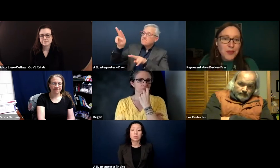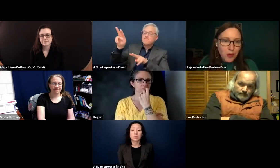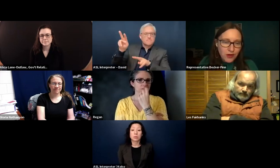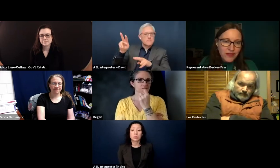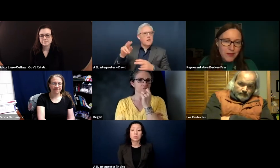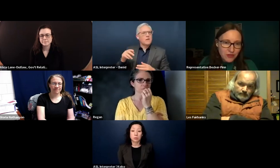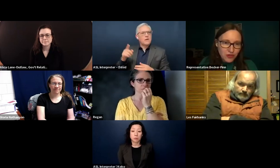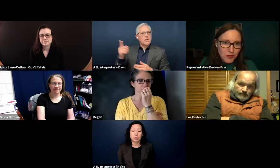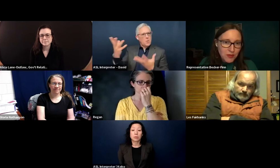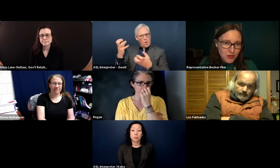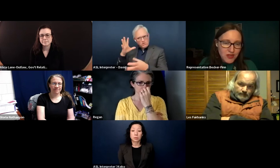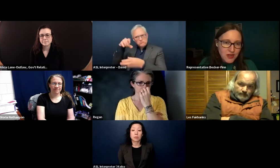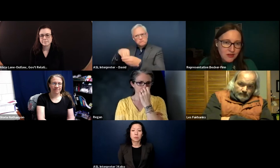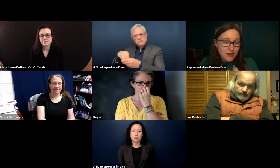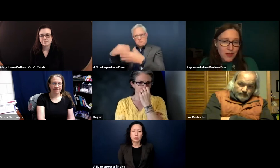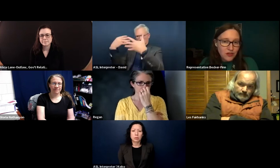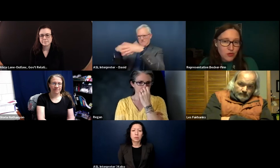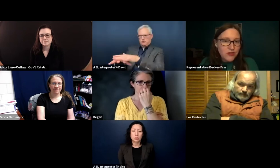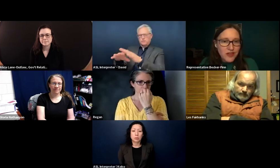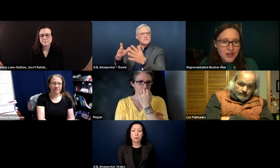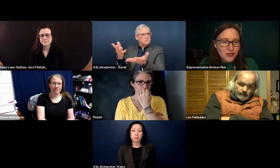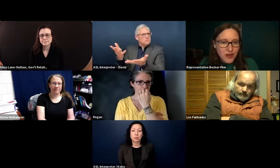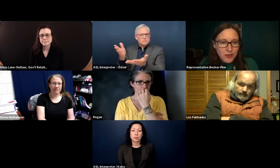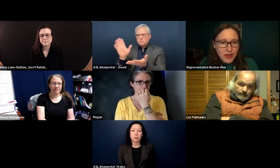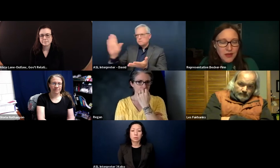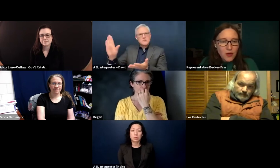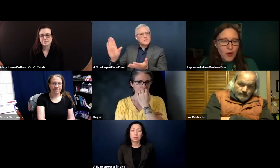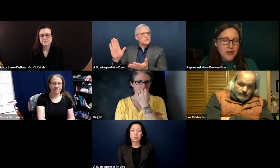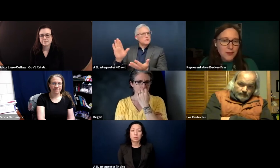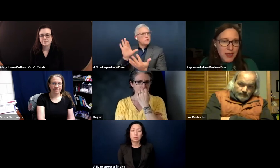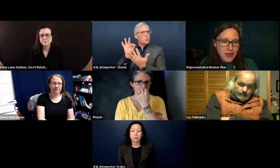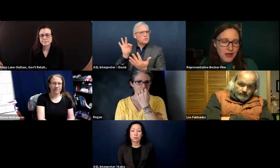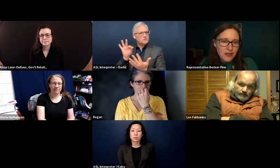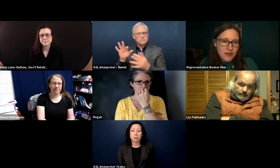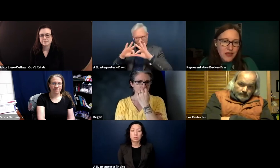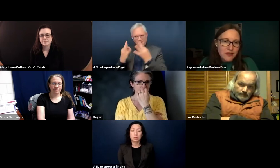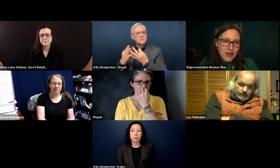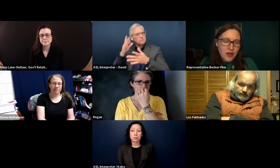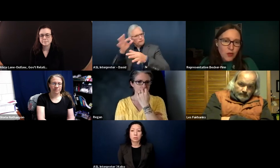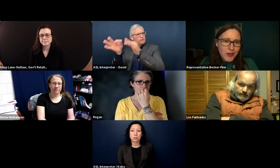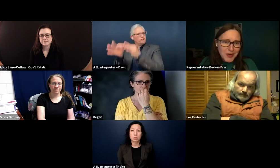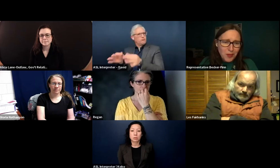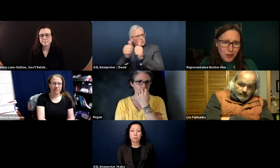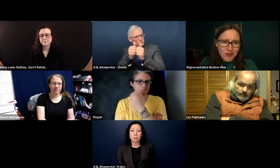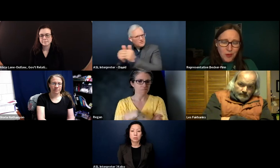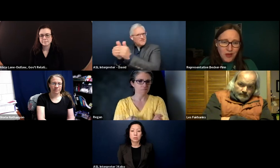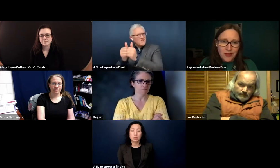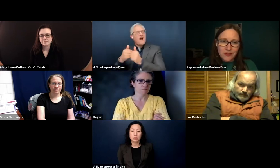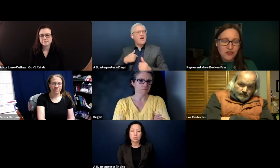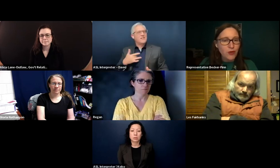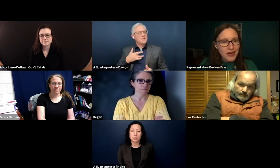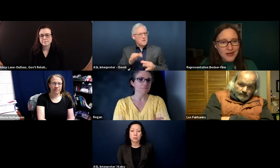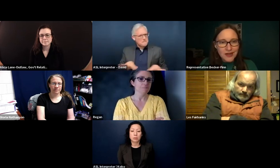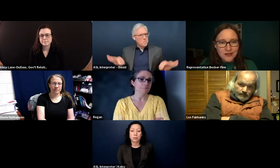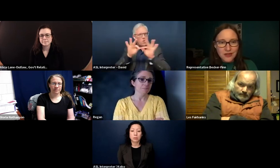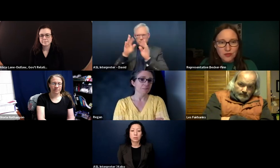wanting to be part of that mainstream community is a choice that his family wanted to make. And I think that's really important, as well as